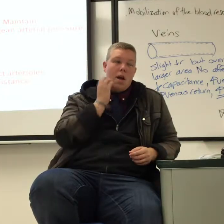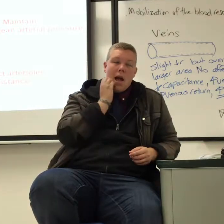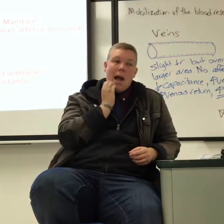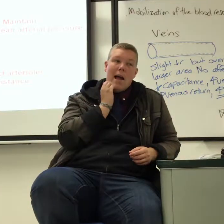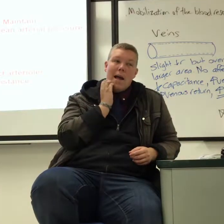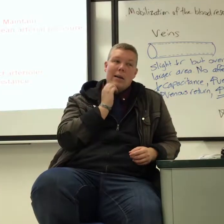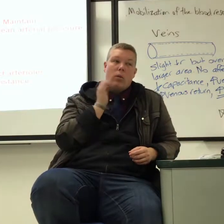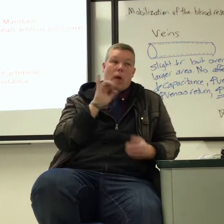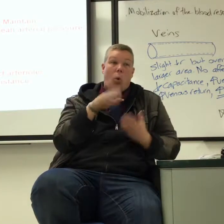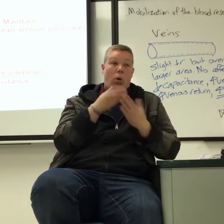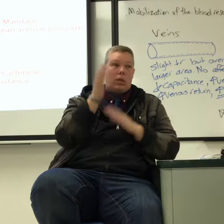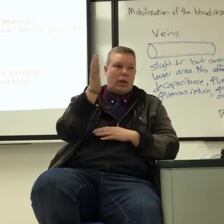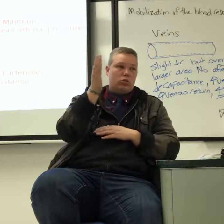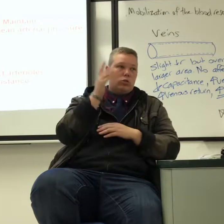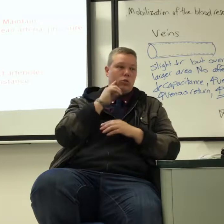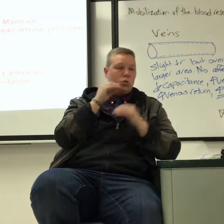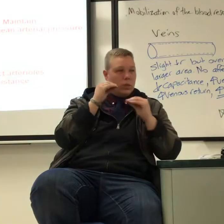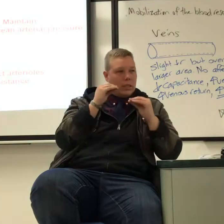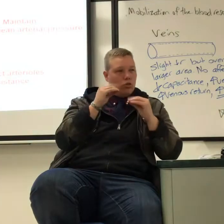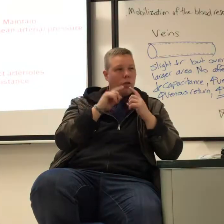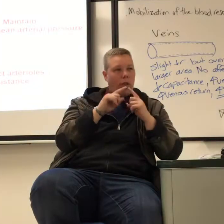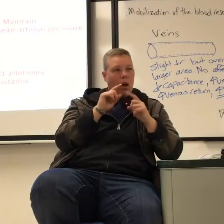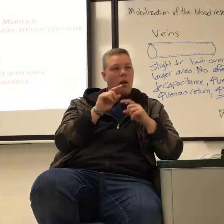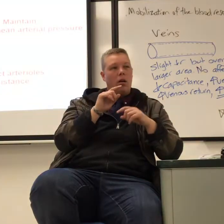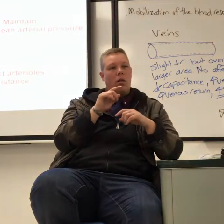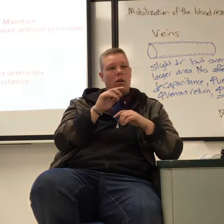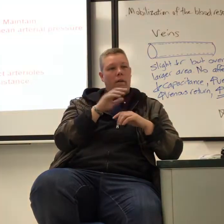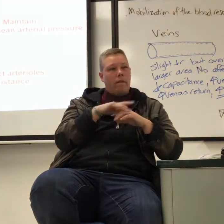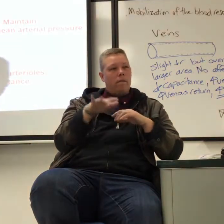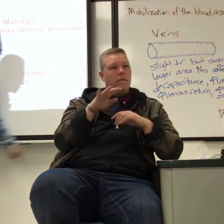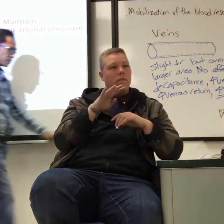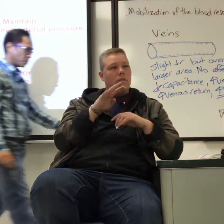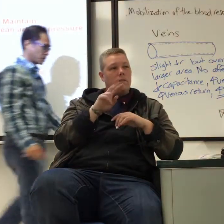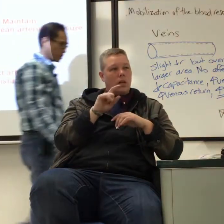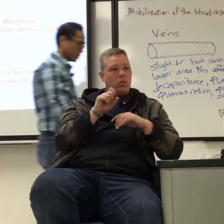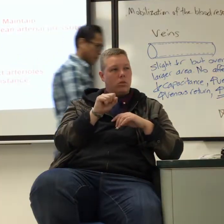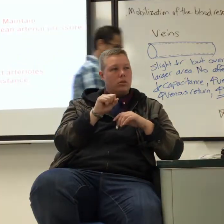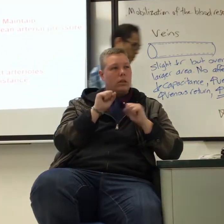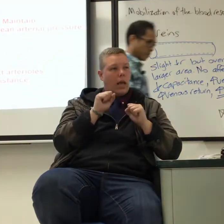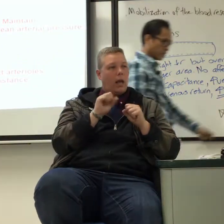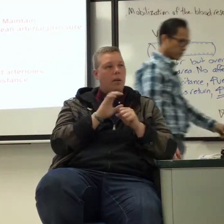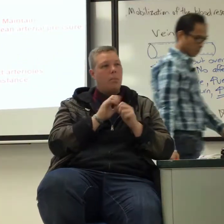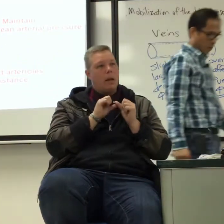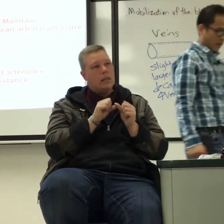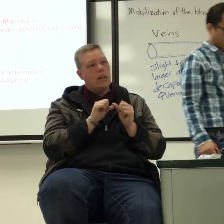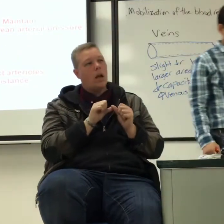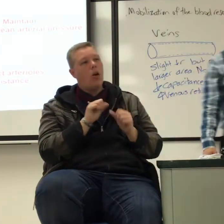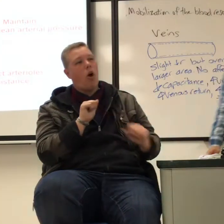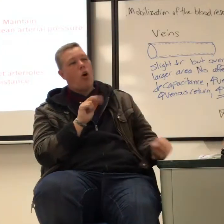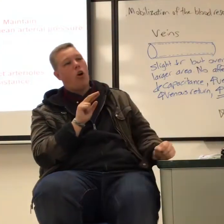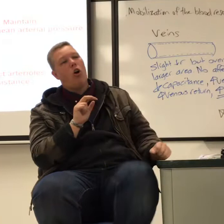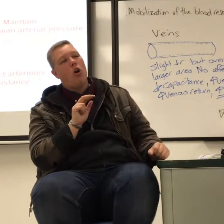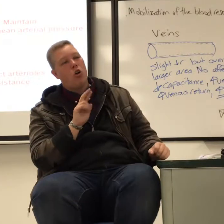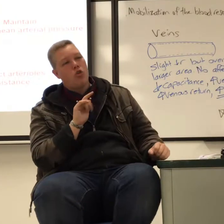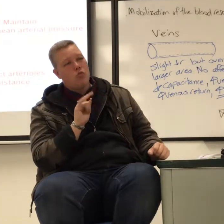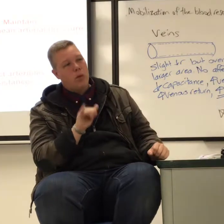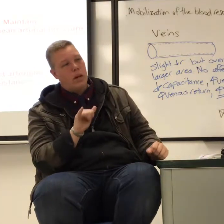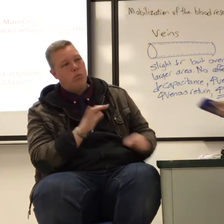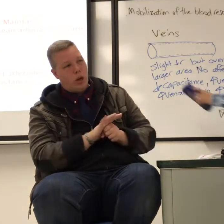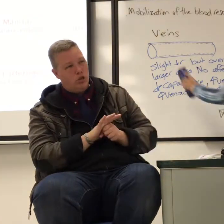physiology of how blood vessels can maintain arterial pressure. So, let's put it this way.